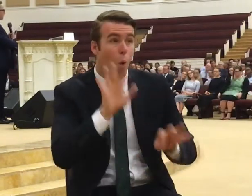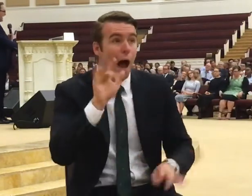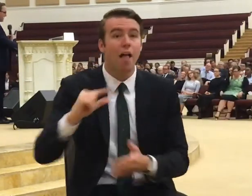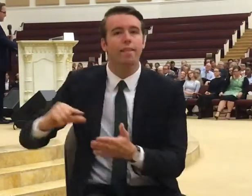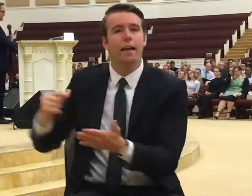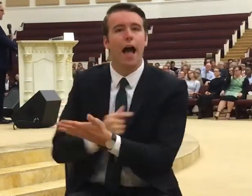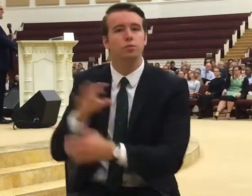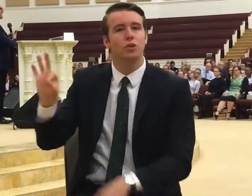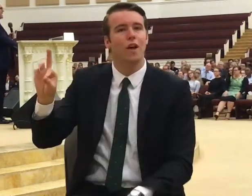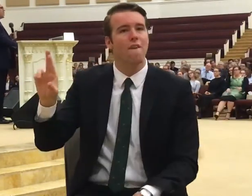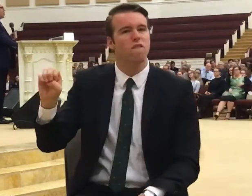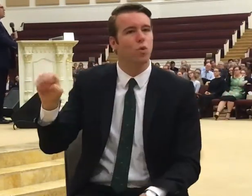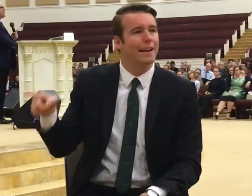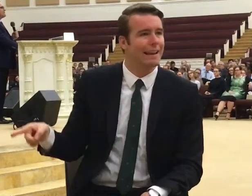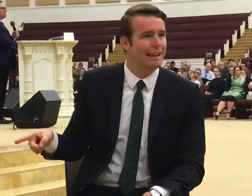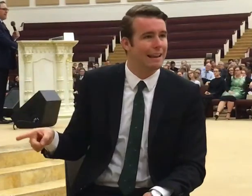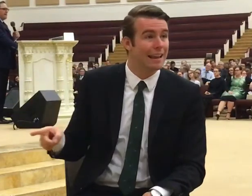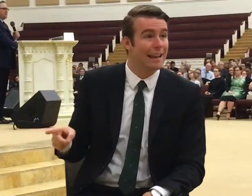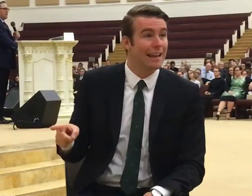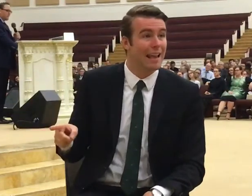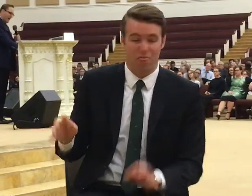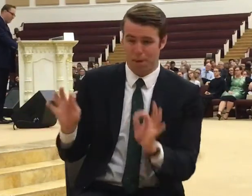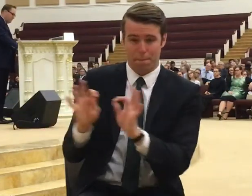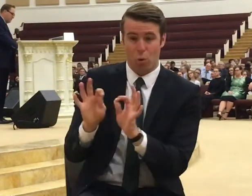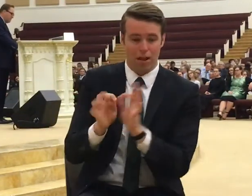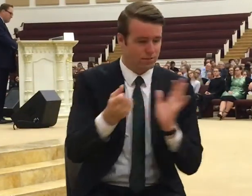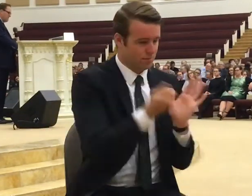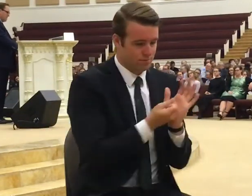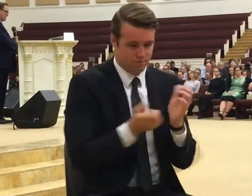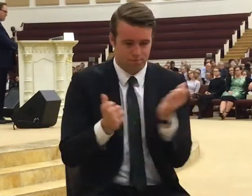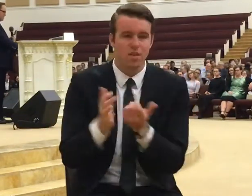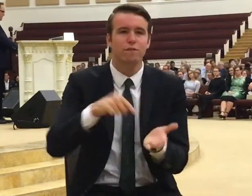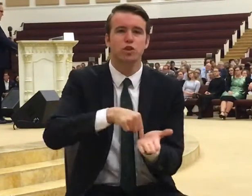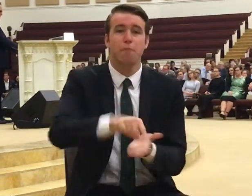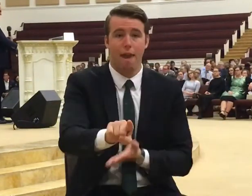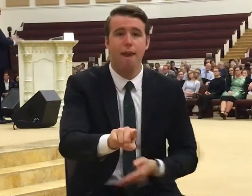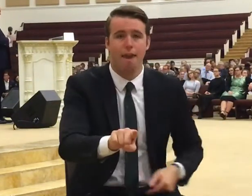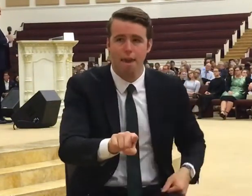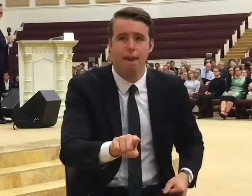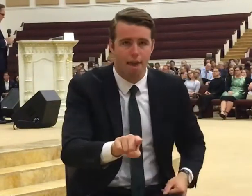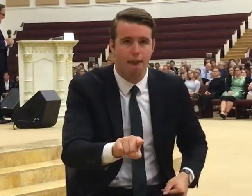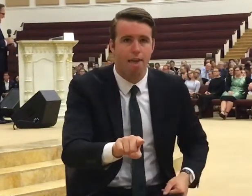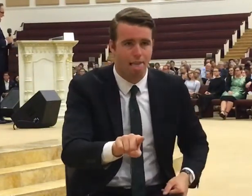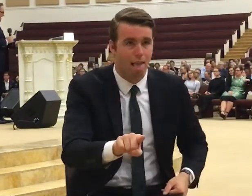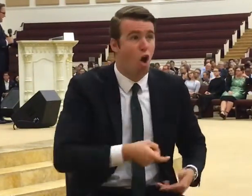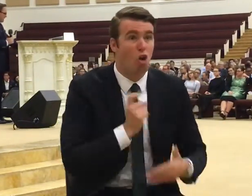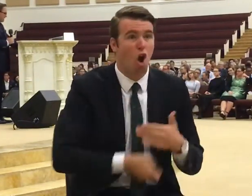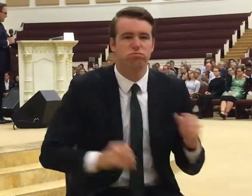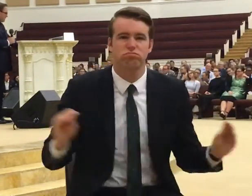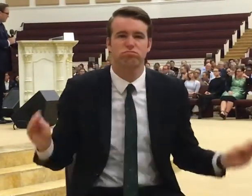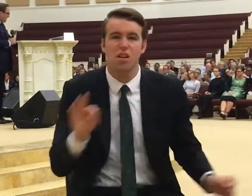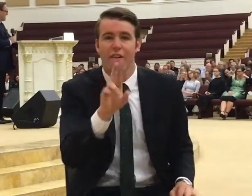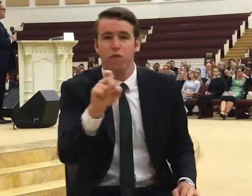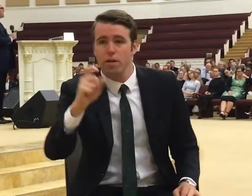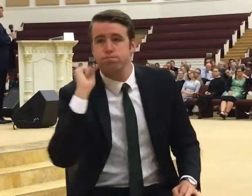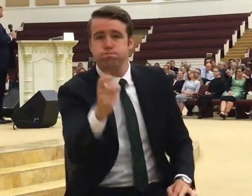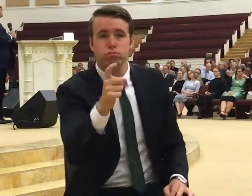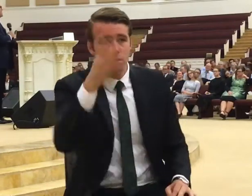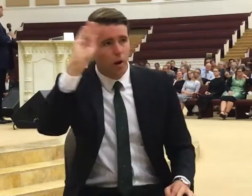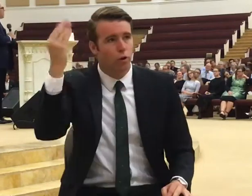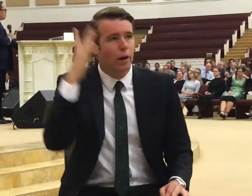The price has already been paid on Calvary. It is the free gift of